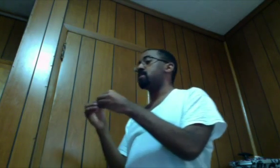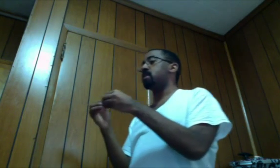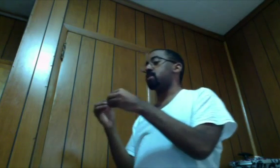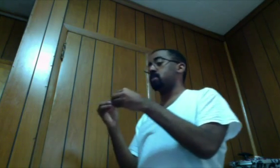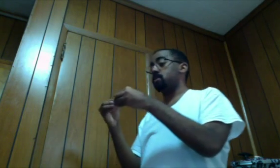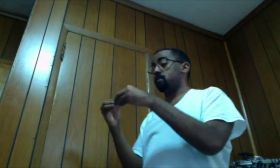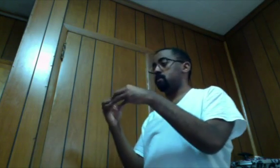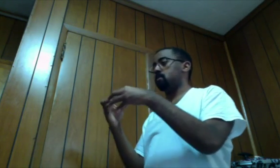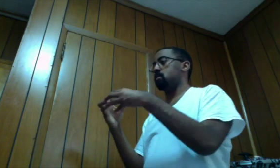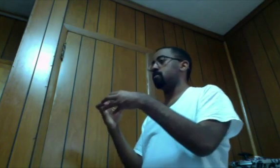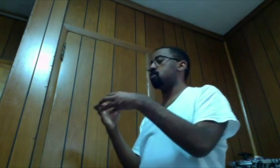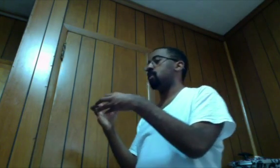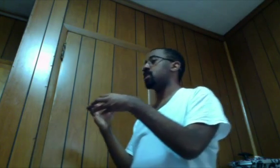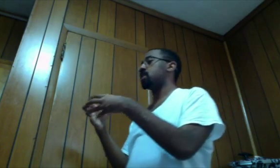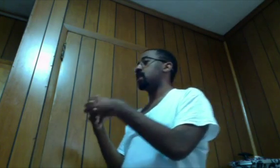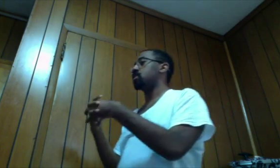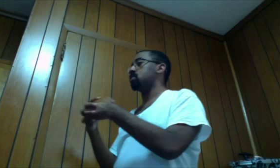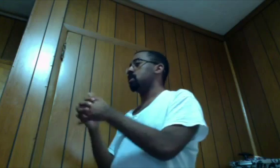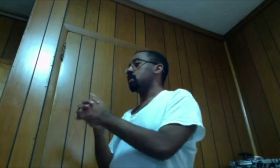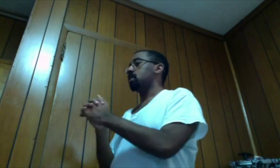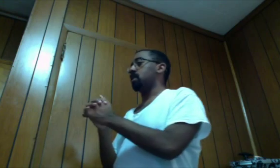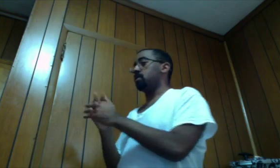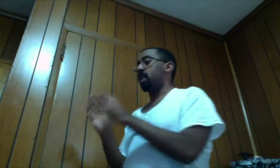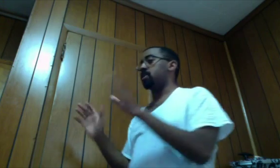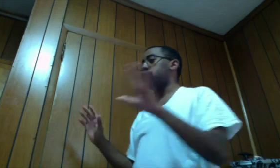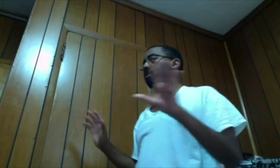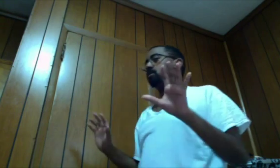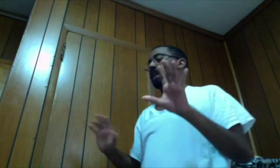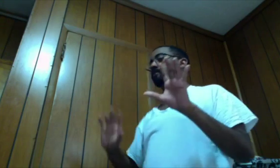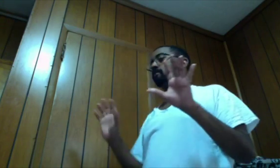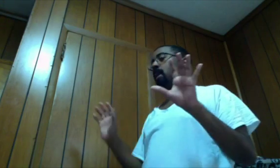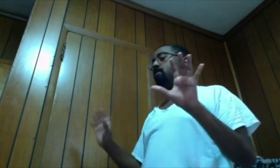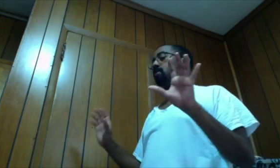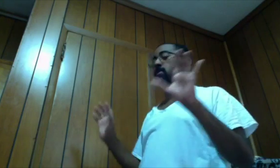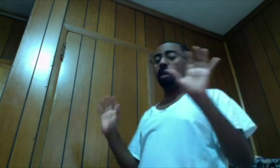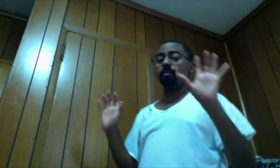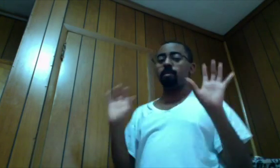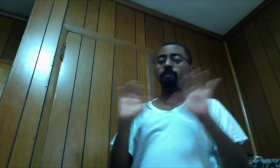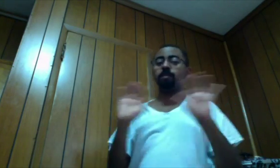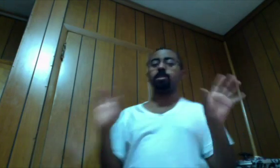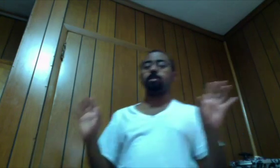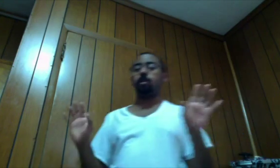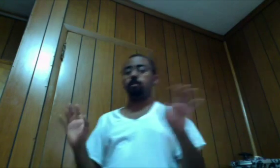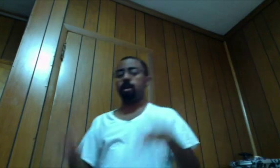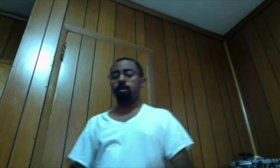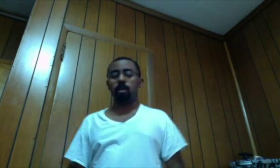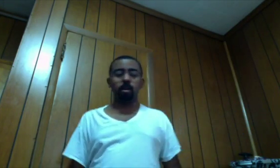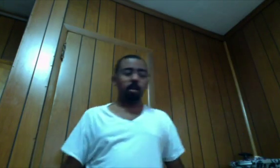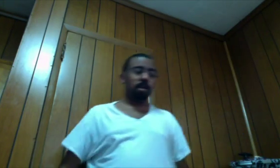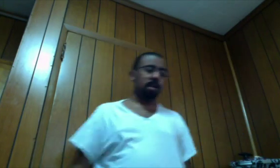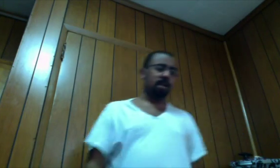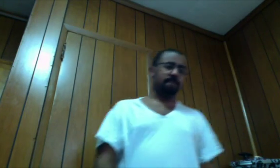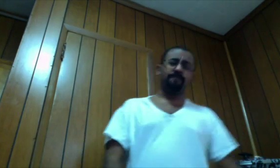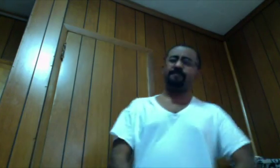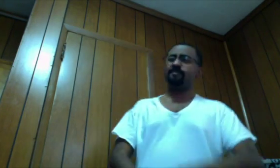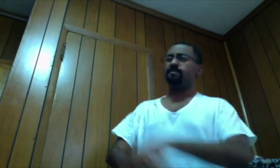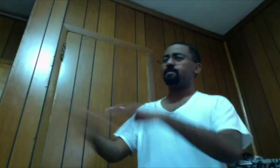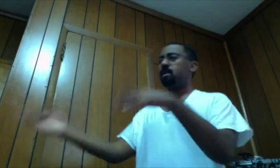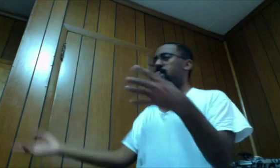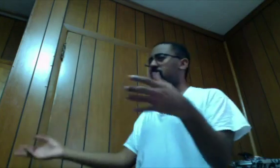things come crashing at you like they're entering Earth's atmosphere. That would be viciously overpowered. Beyond